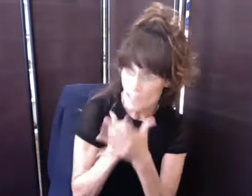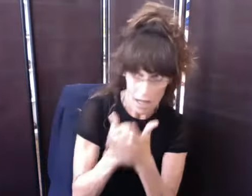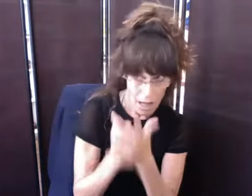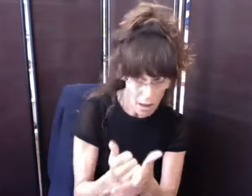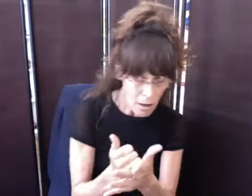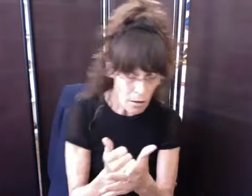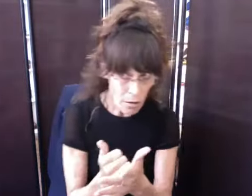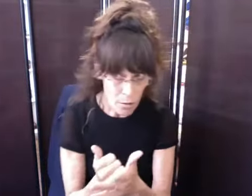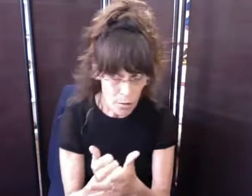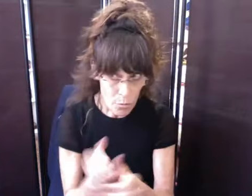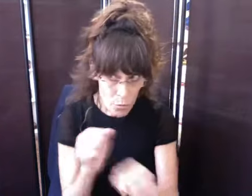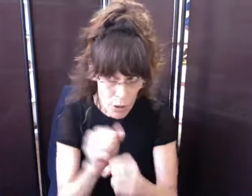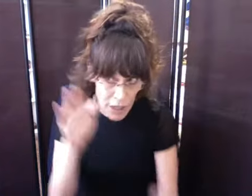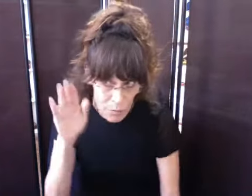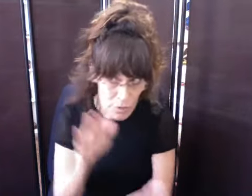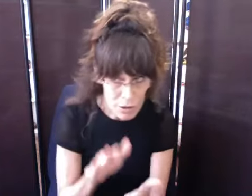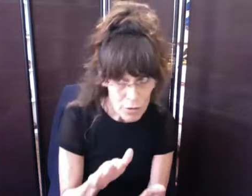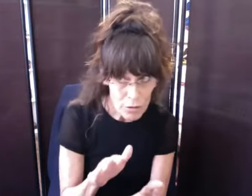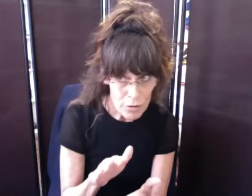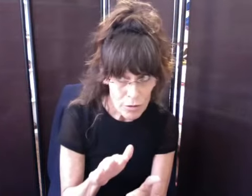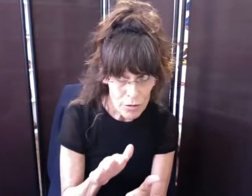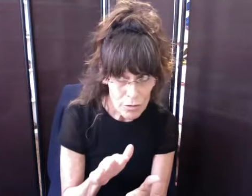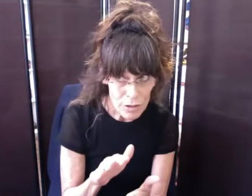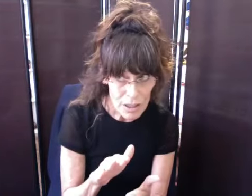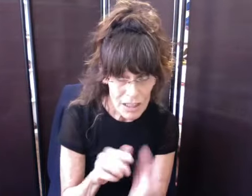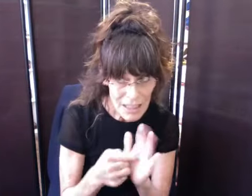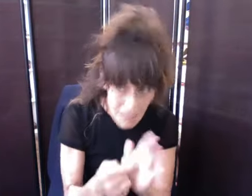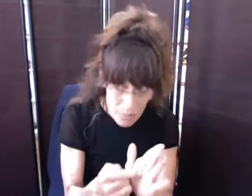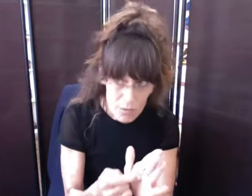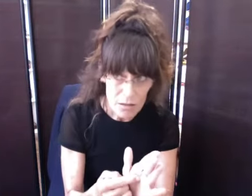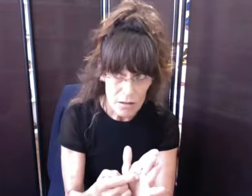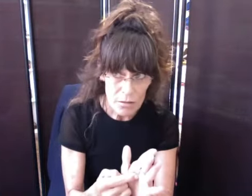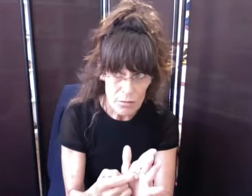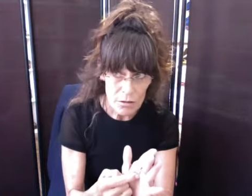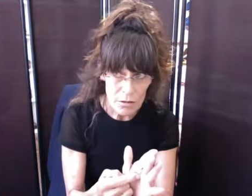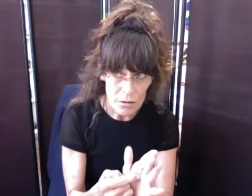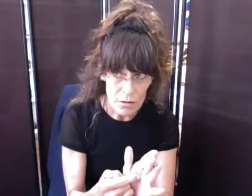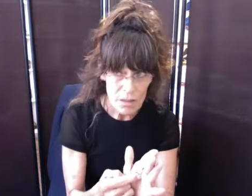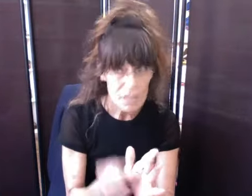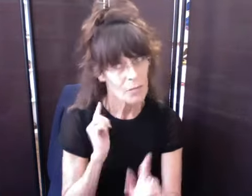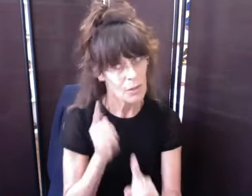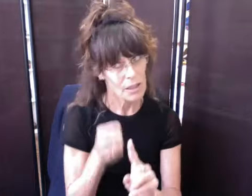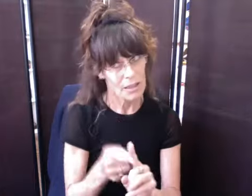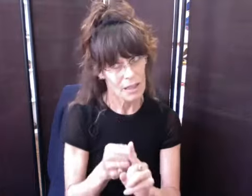and reduce the magnitude of those symptoms. But until the virus is dead, Mike, you've got the